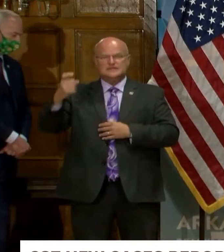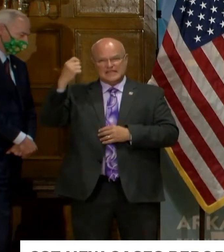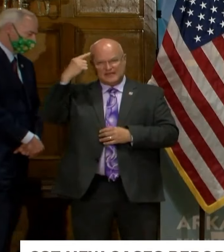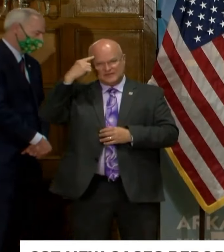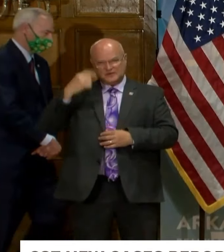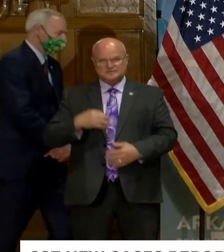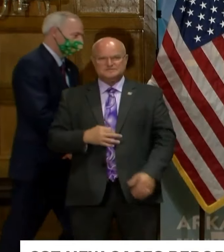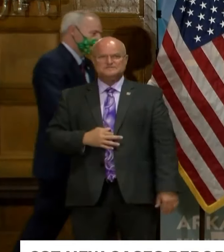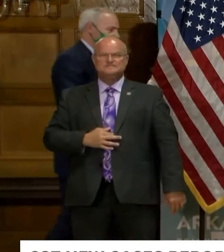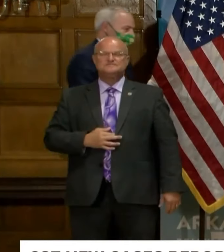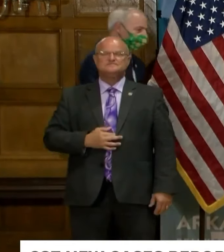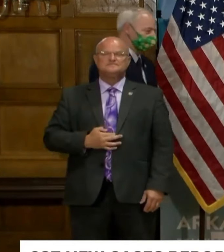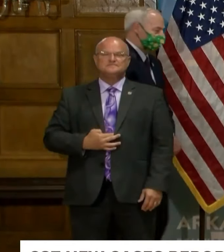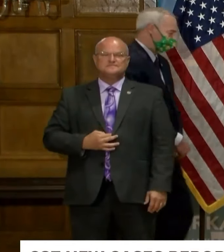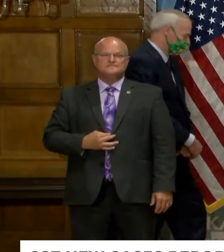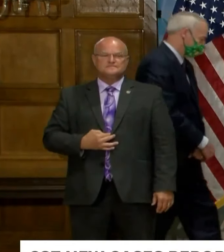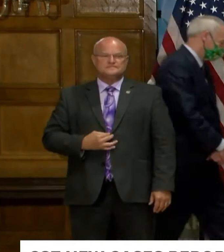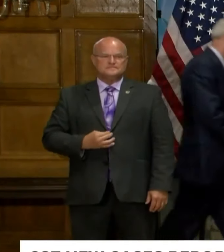to the Governor.